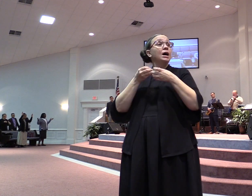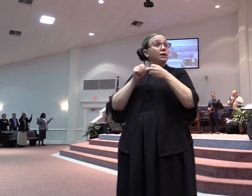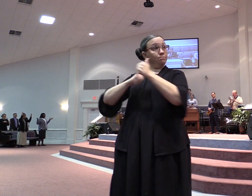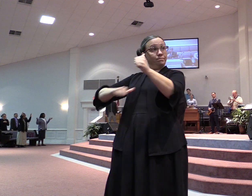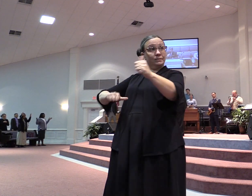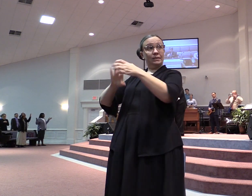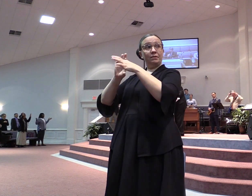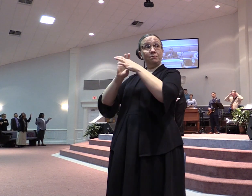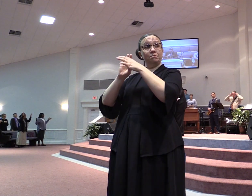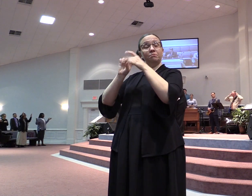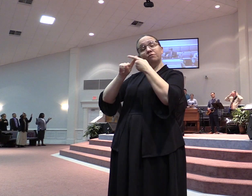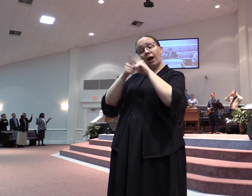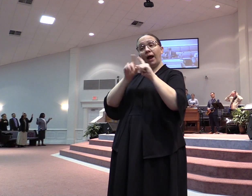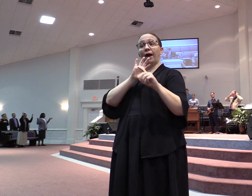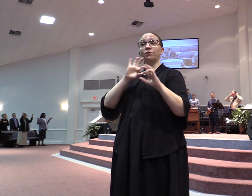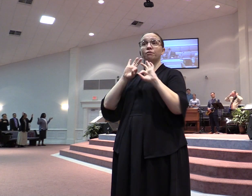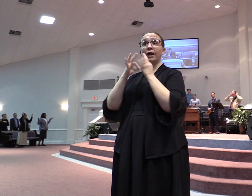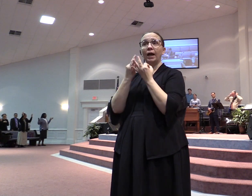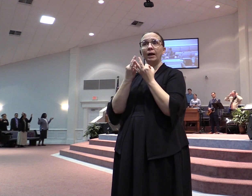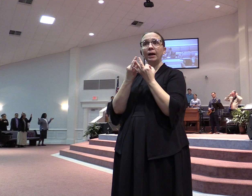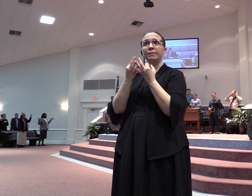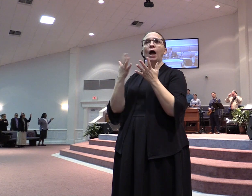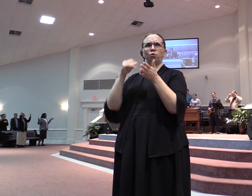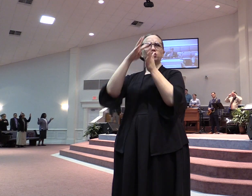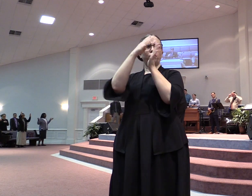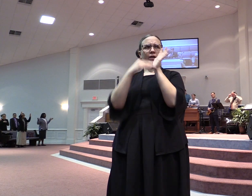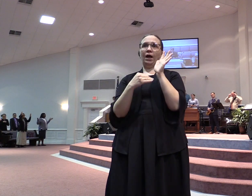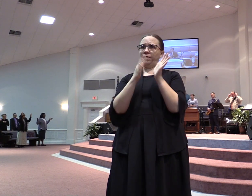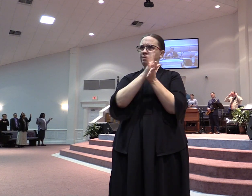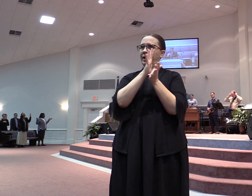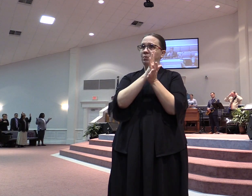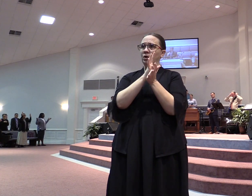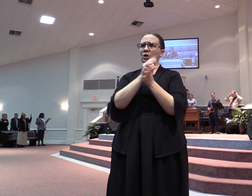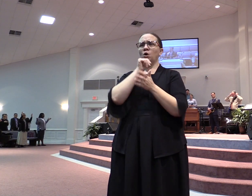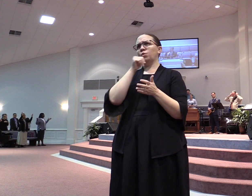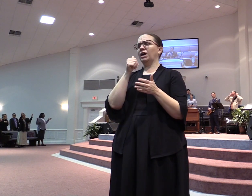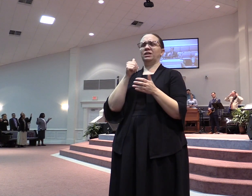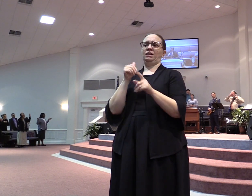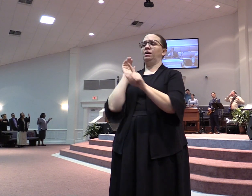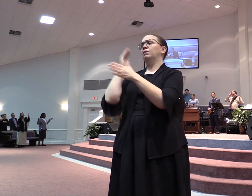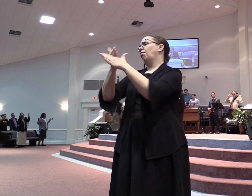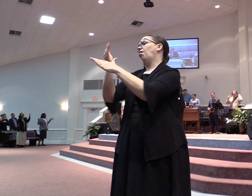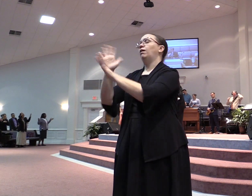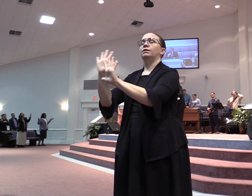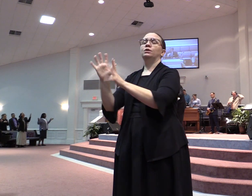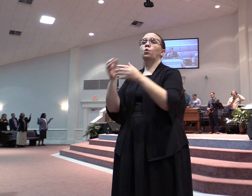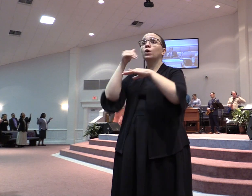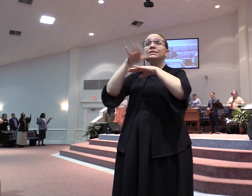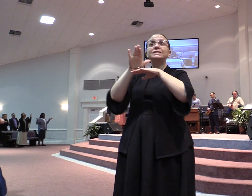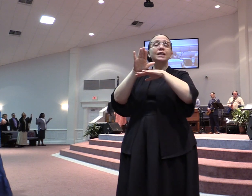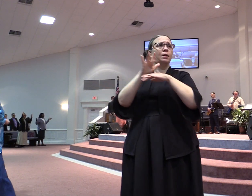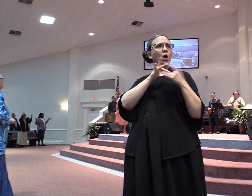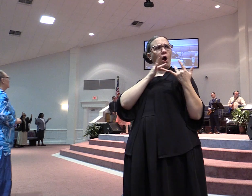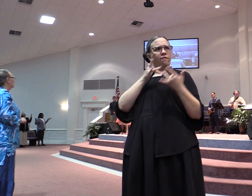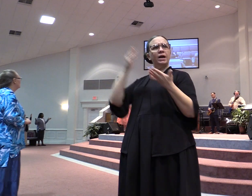one, a relative, or a friend, I want you to fill out this information. We're not going to harass people, but we're going to send them a